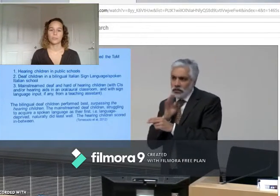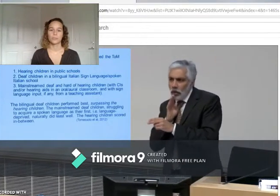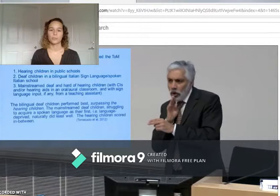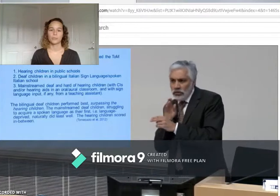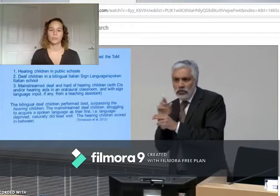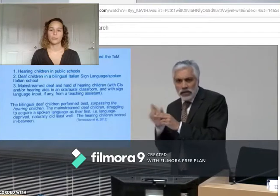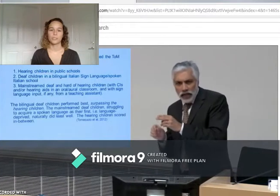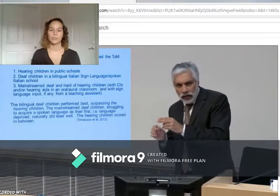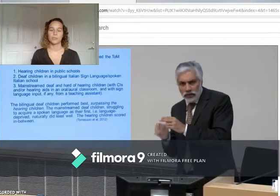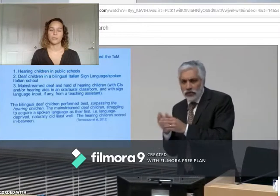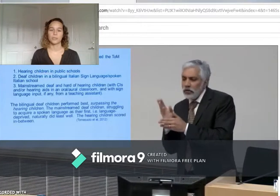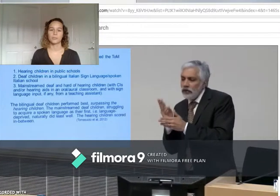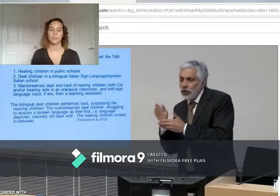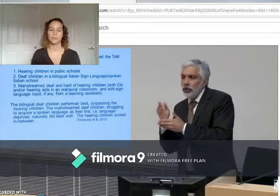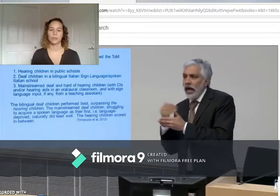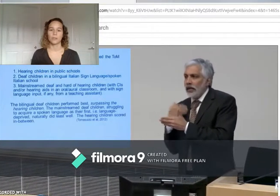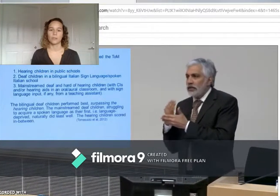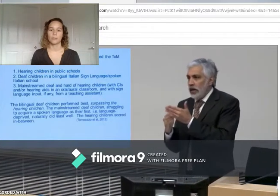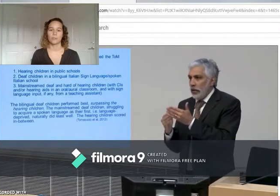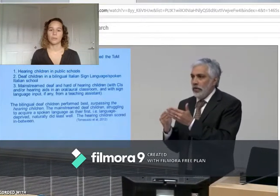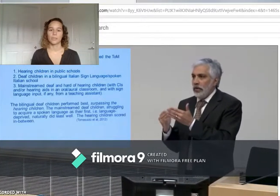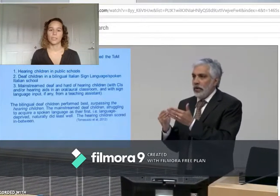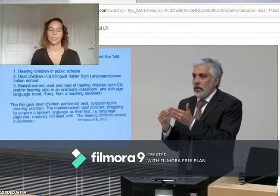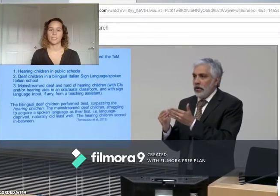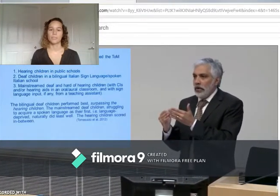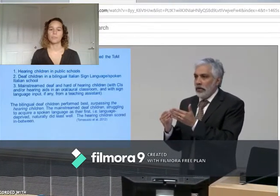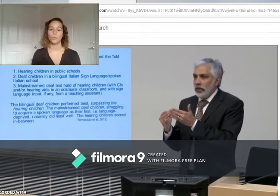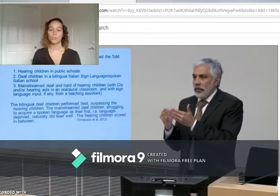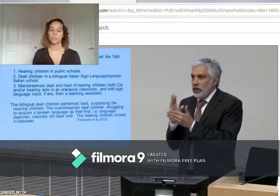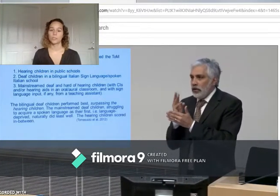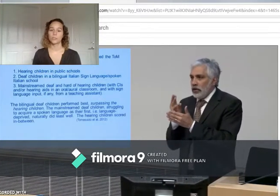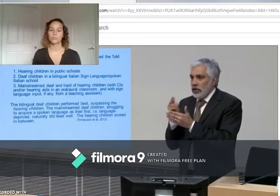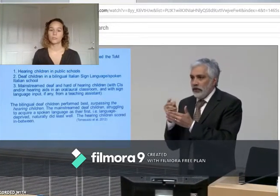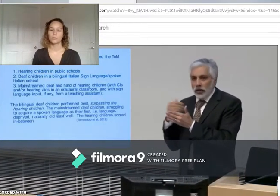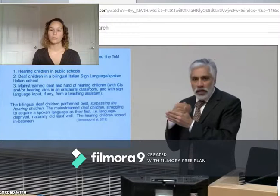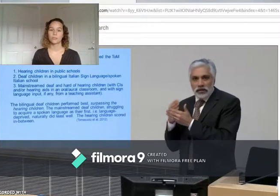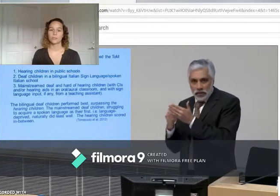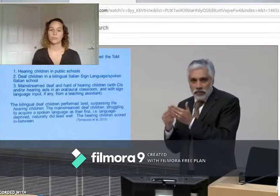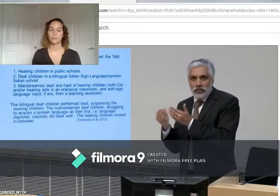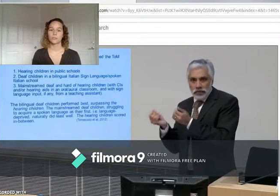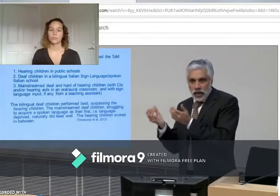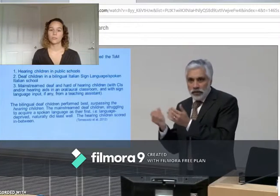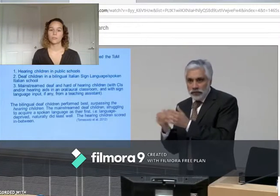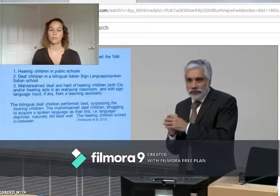One group went to a school where kids spoke